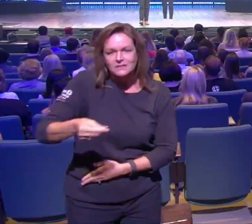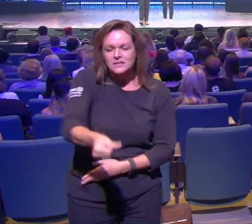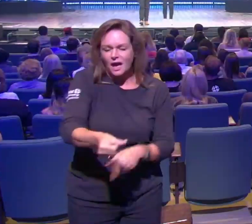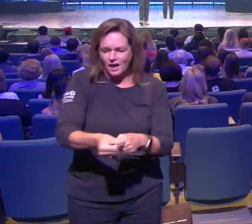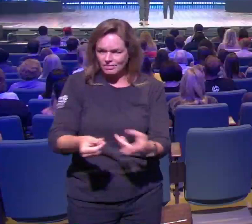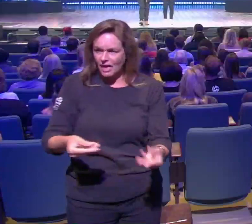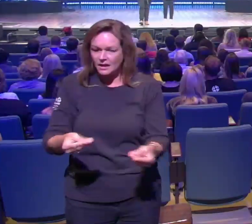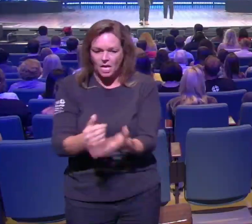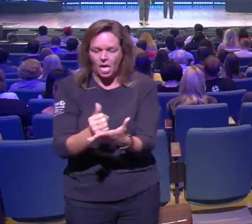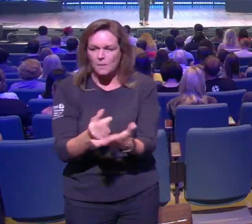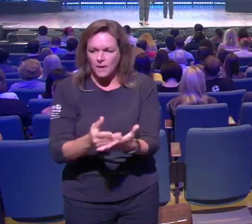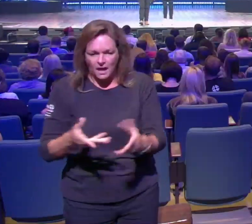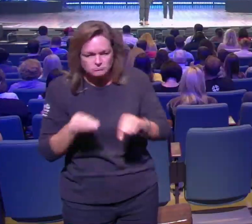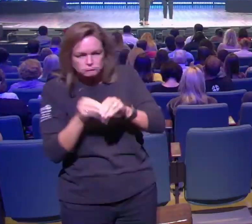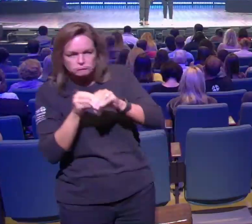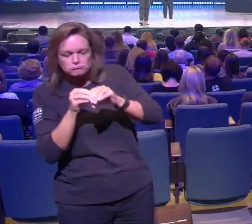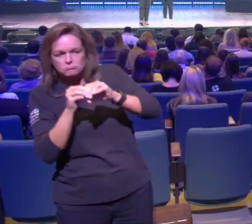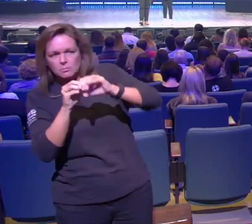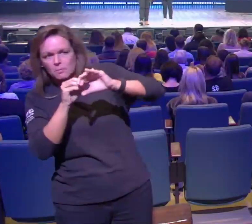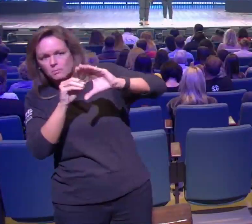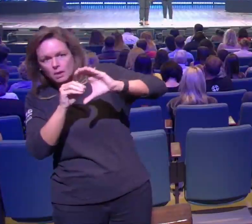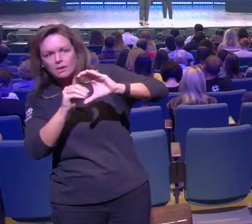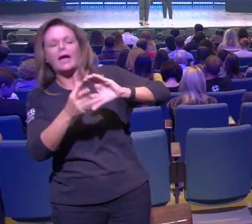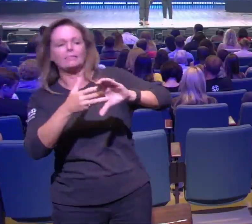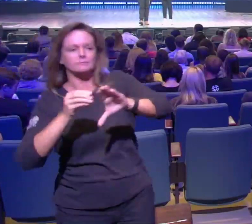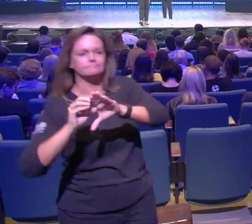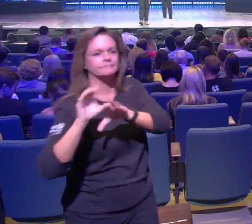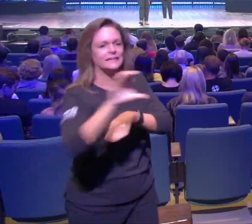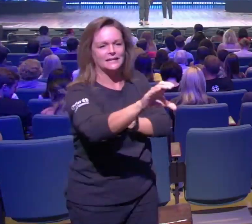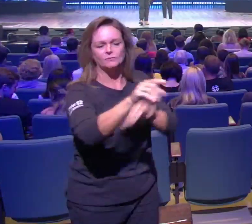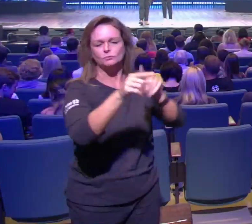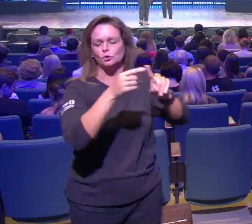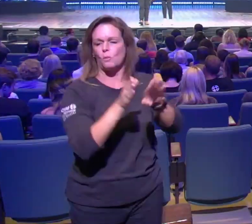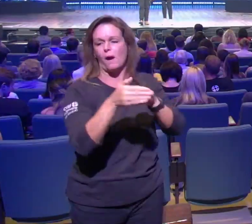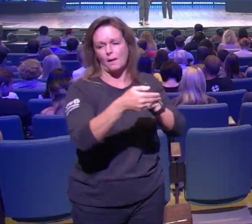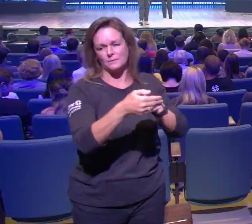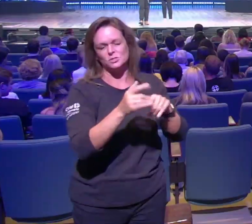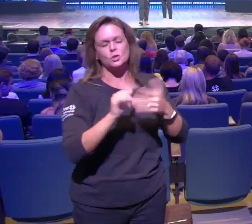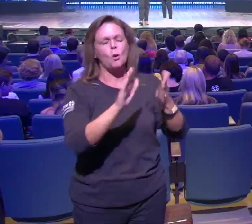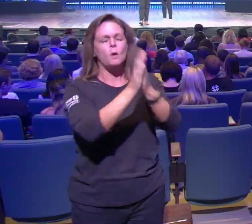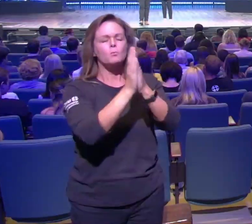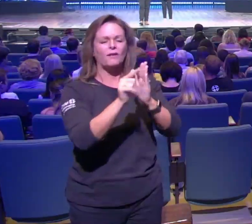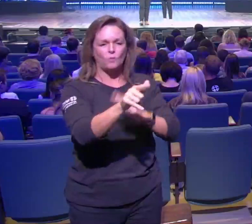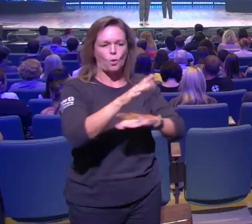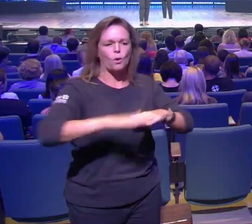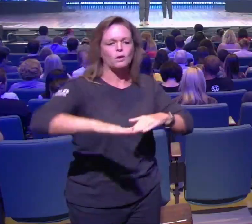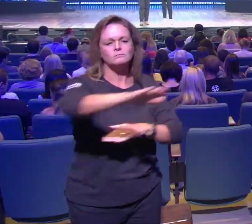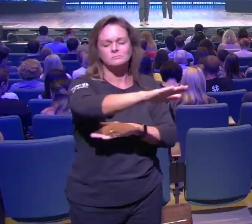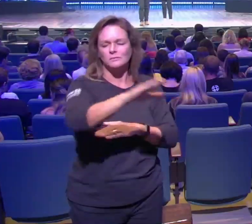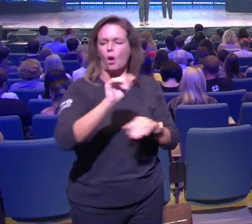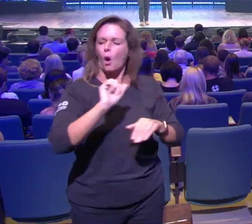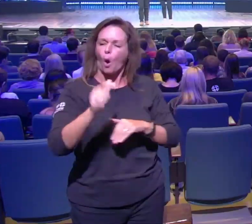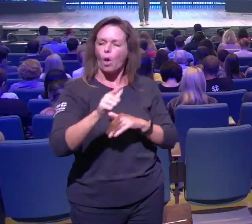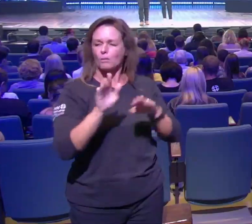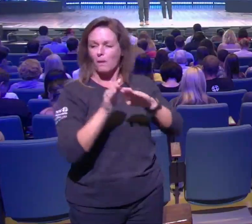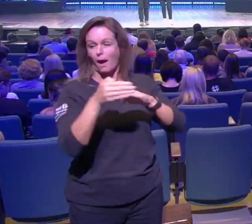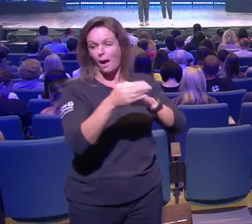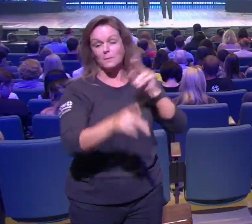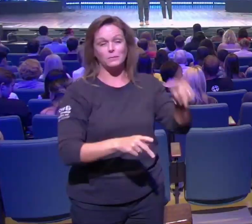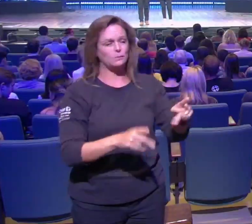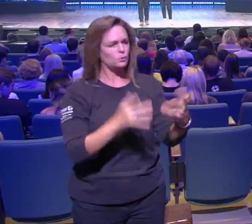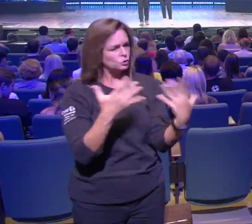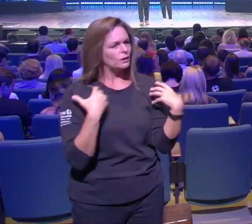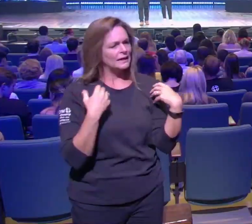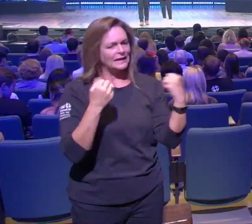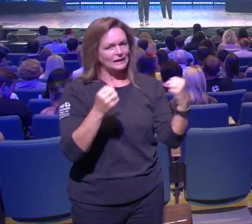our neighbors down in the Bahamas, for God's strength and peace for them. And then I want to pray for the Word of God as Julie begins to open our hearts to what God wants